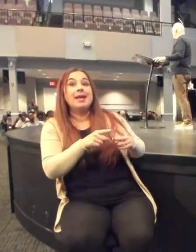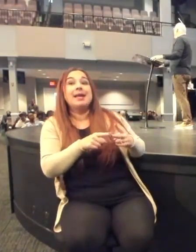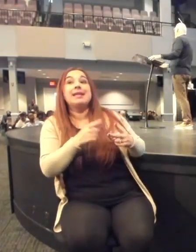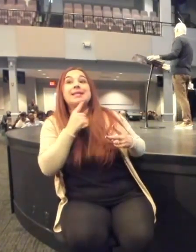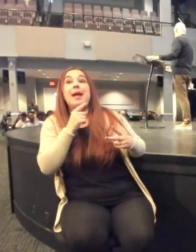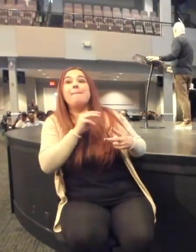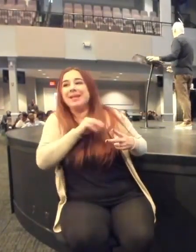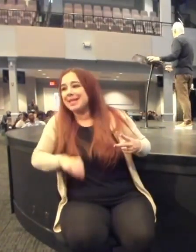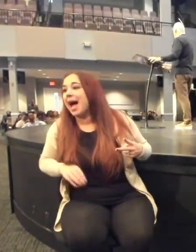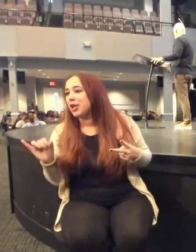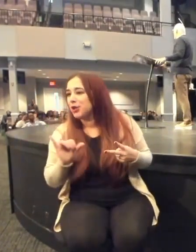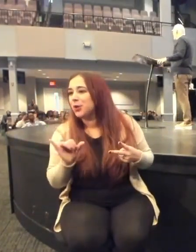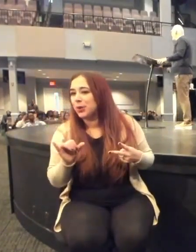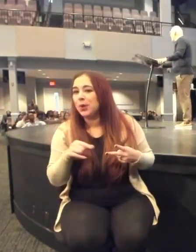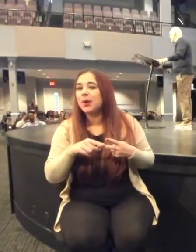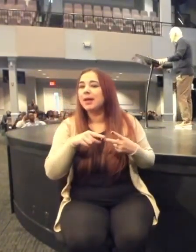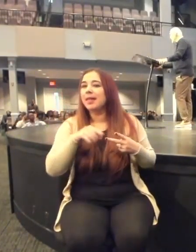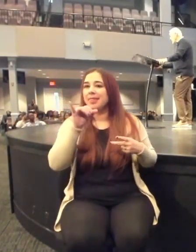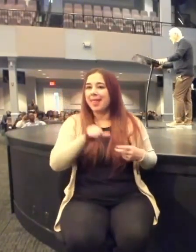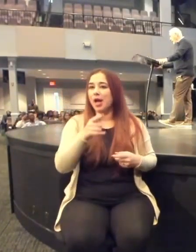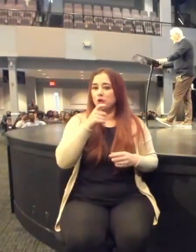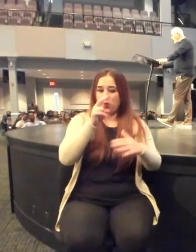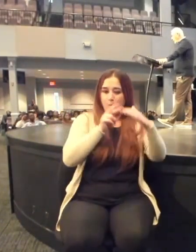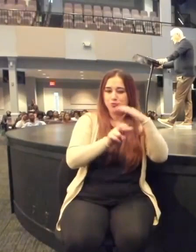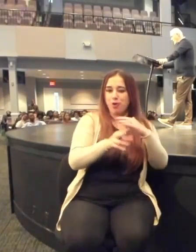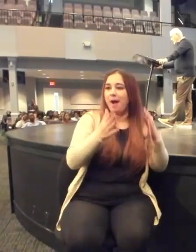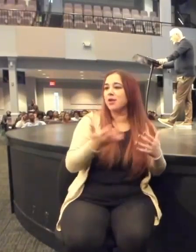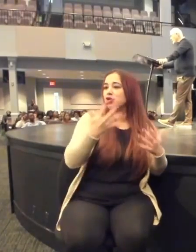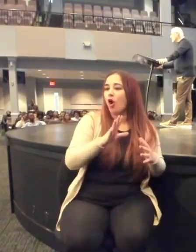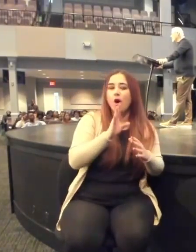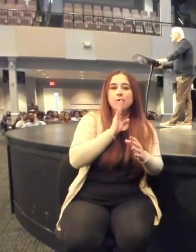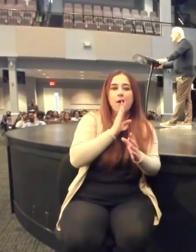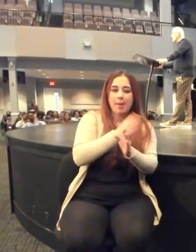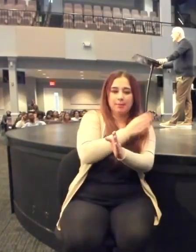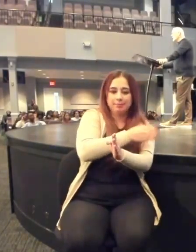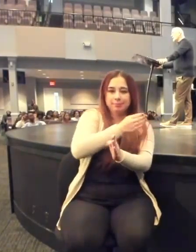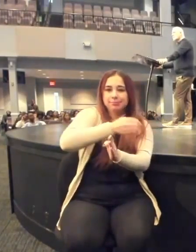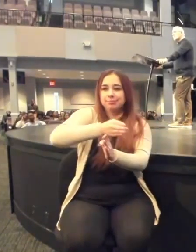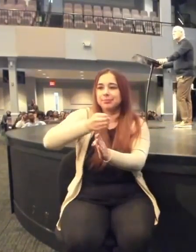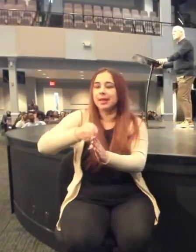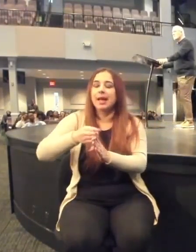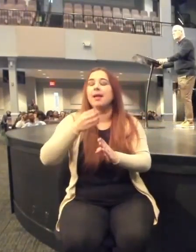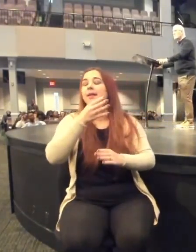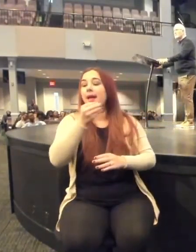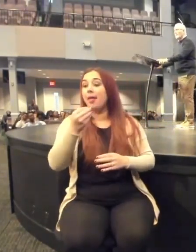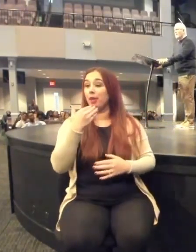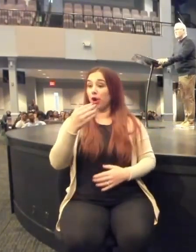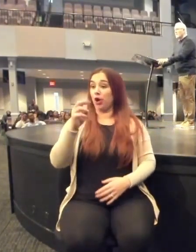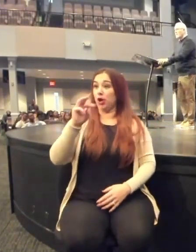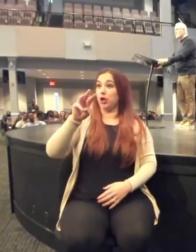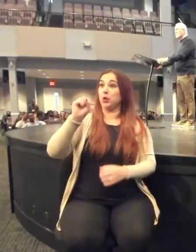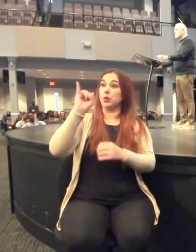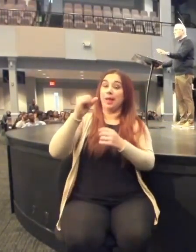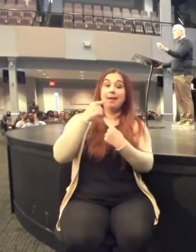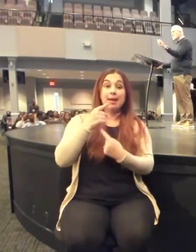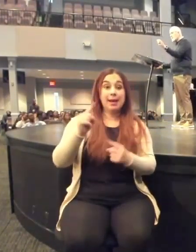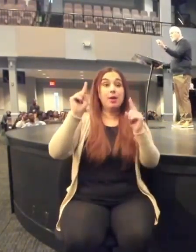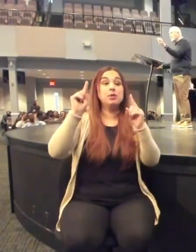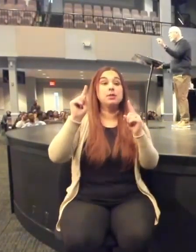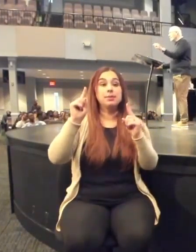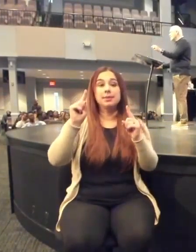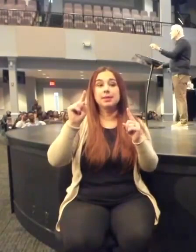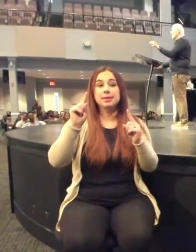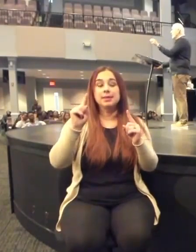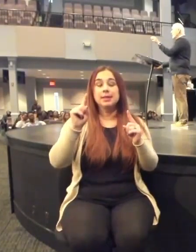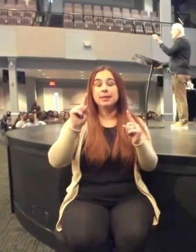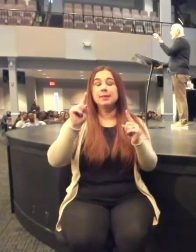He's the one that the prophets have spoken through about all throughout the centuries. And in essence, the good news announcement is just